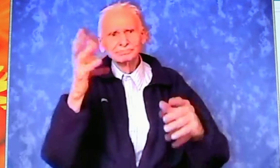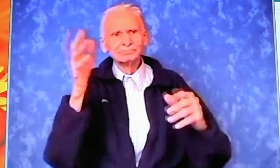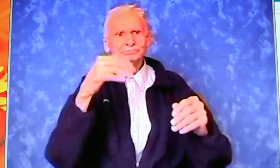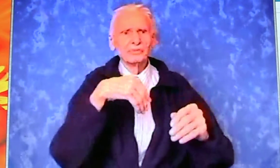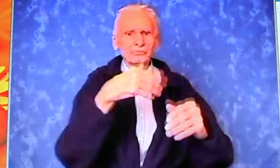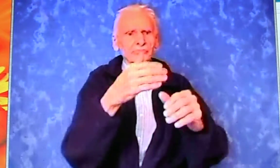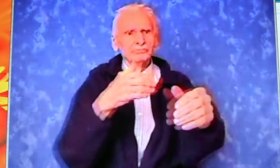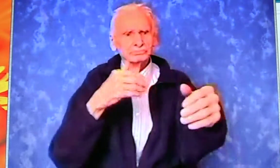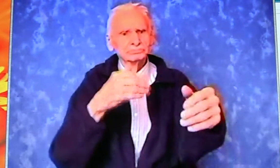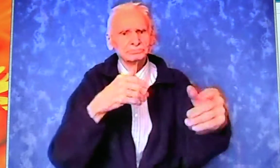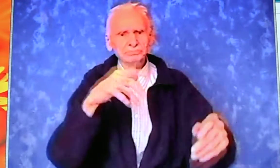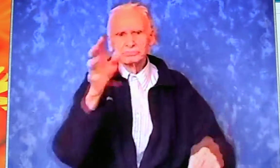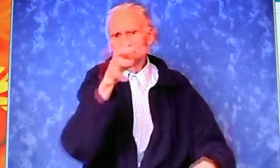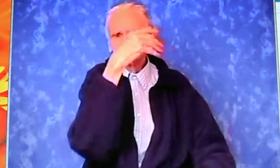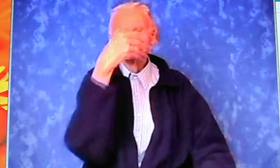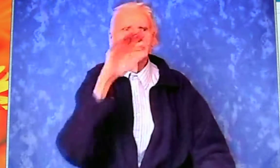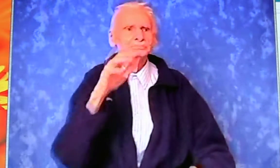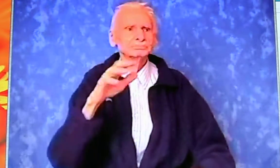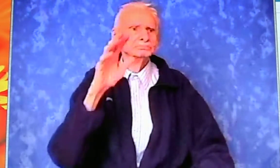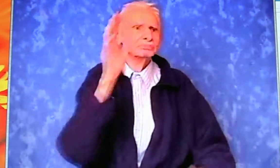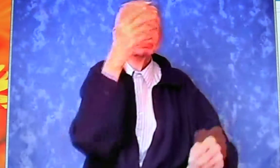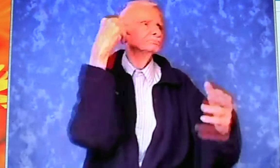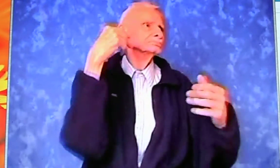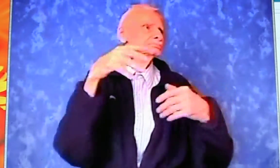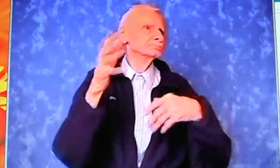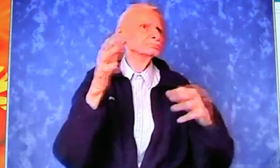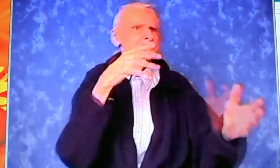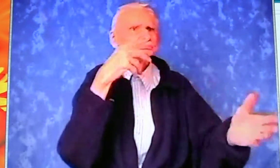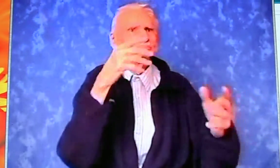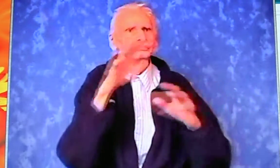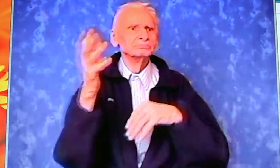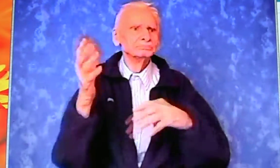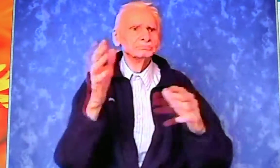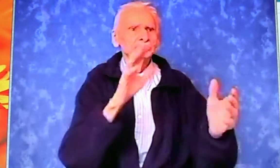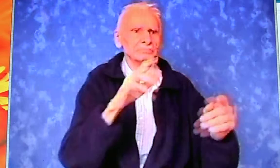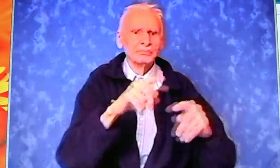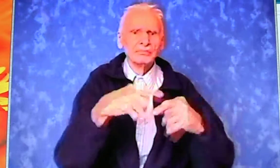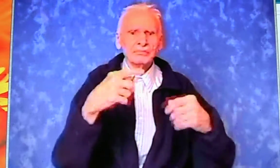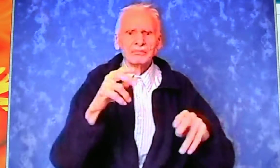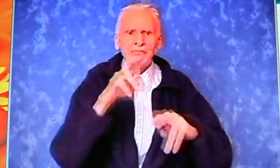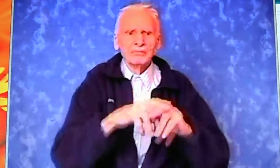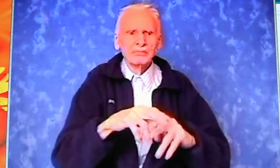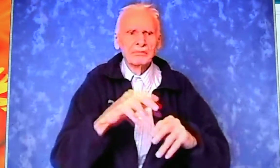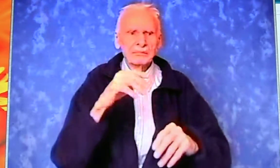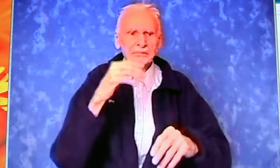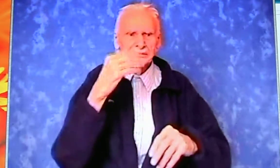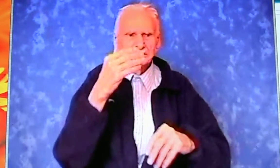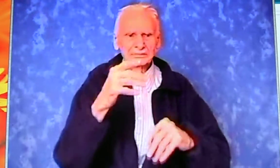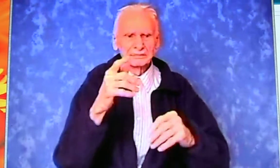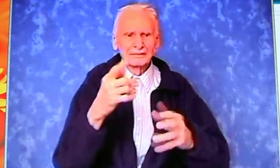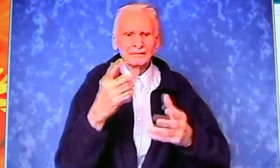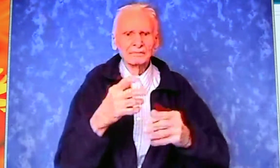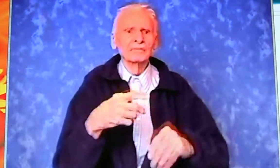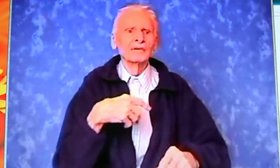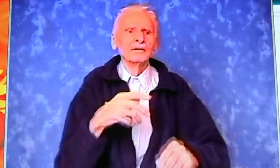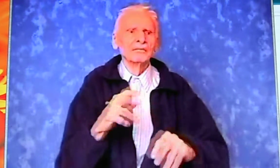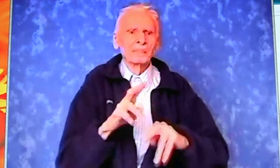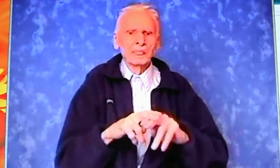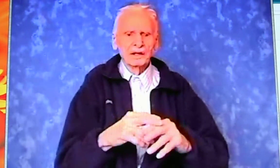And the cows would swat their tails back and forth, and I was sitting very close to it, and I remember the cow's tail swatting